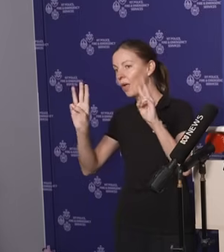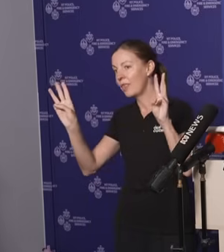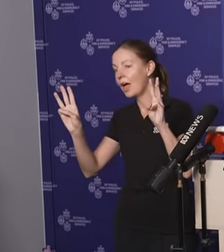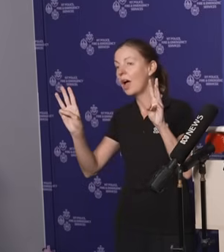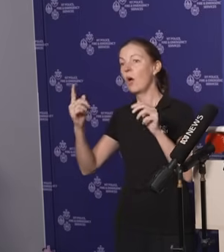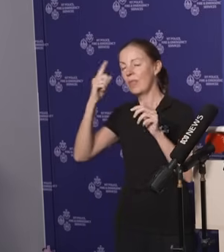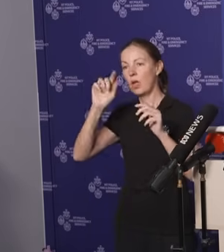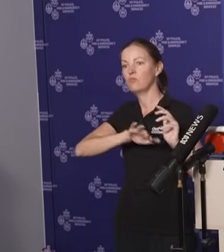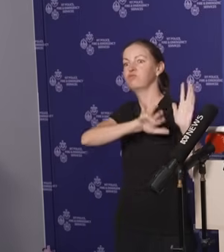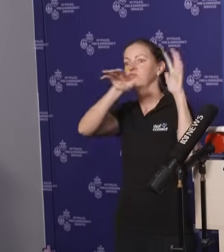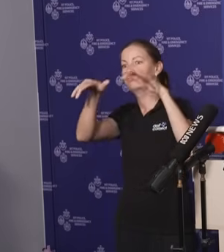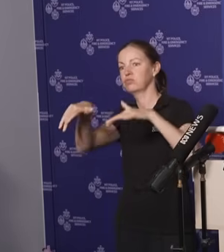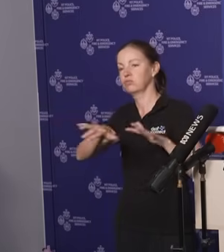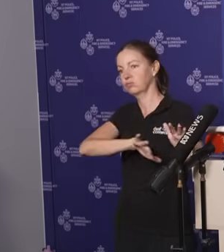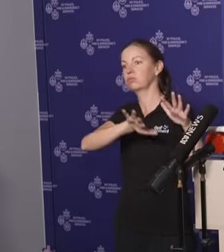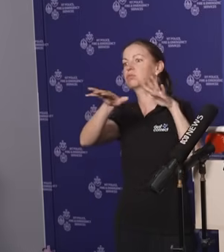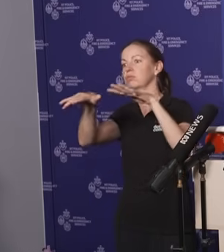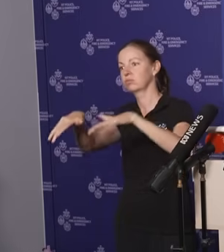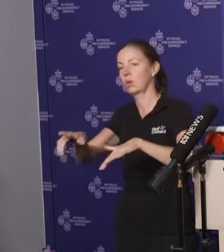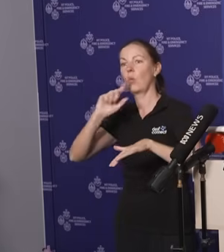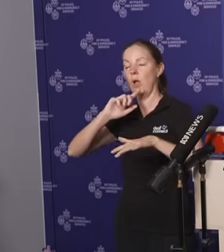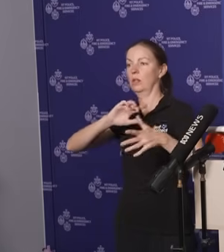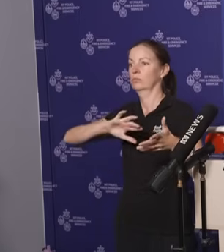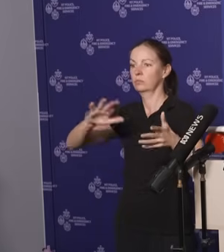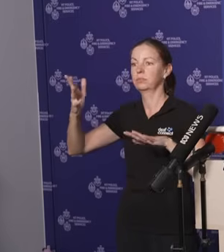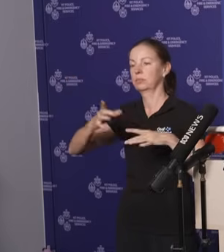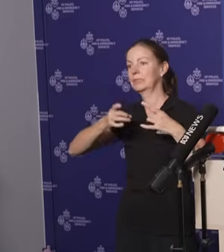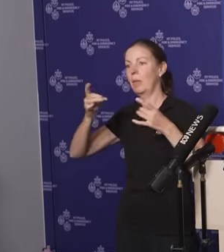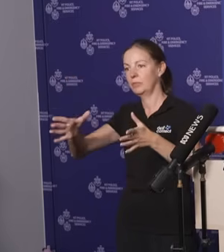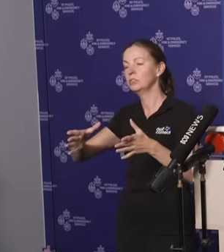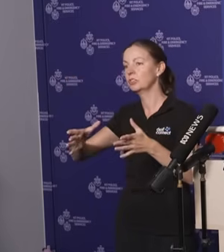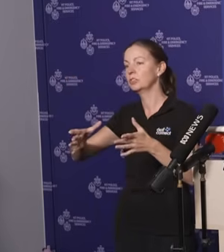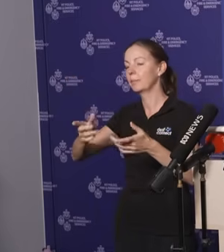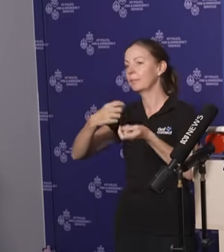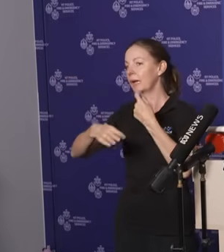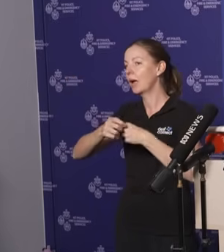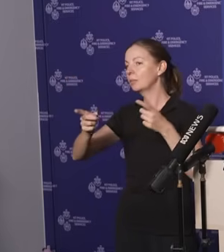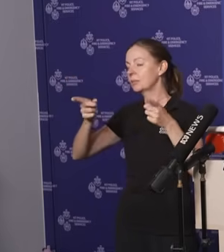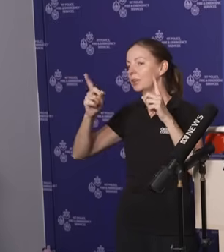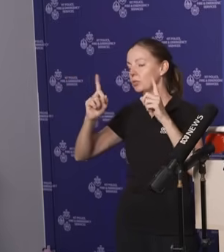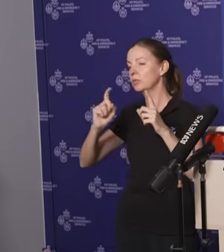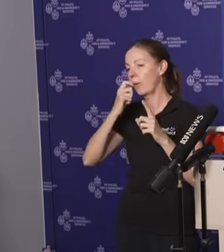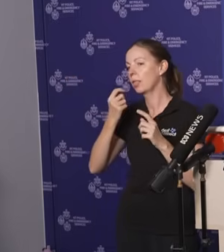damaging waves and the coastal areas becoming quite dangerous. Well,